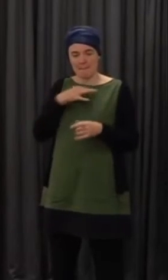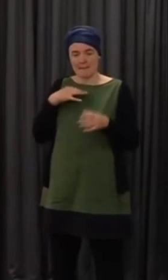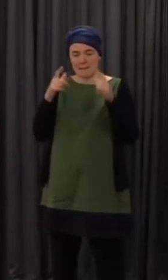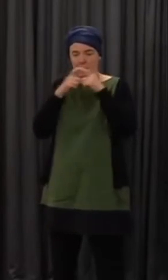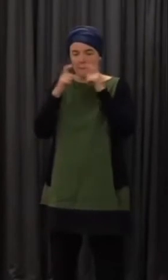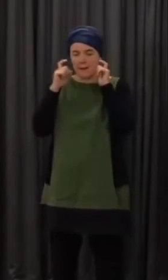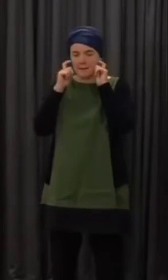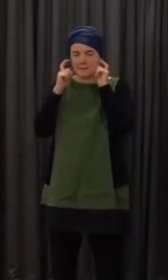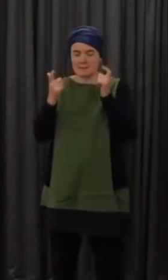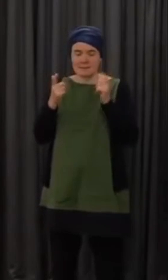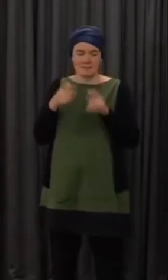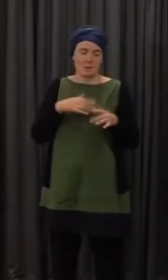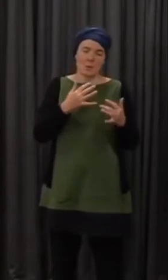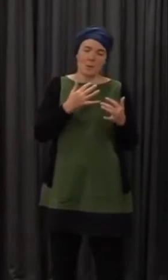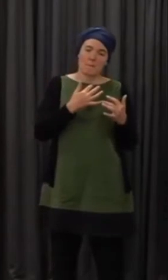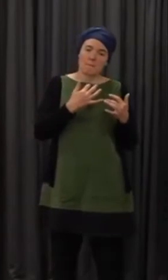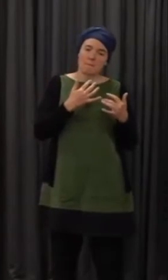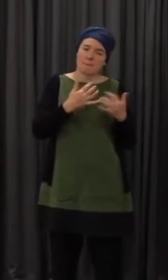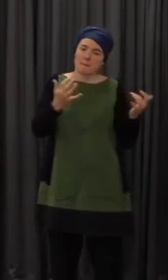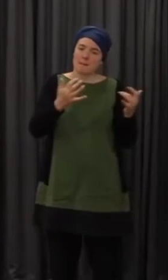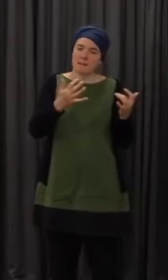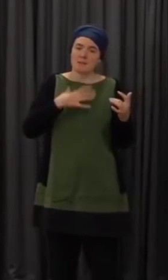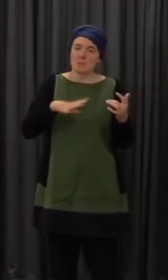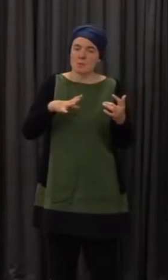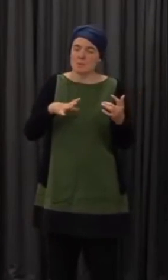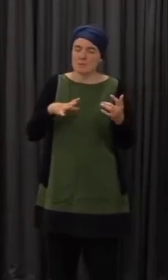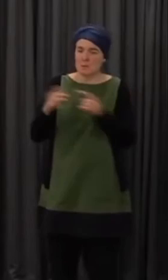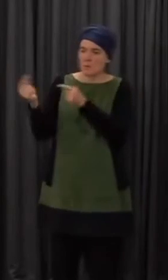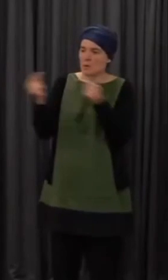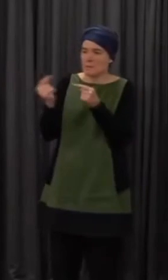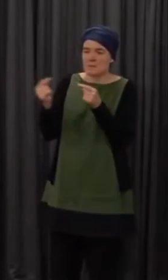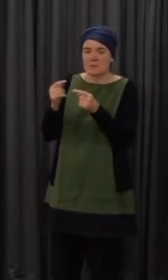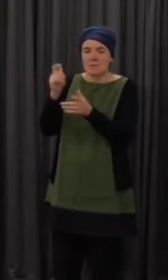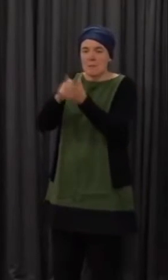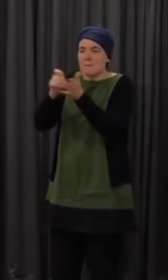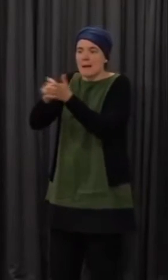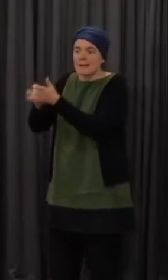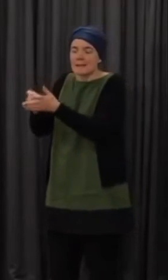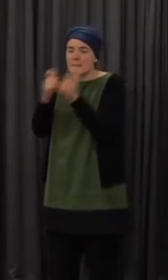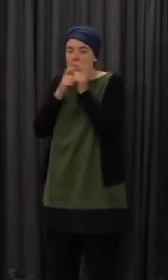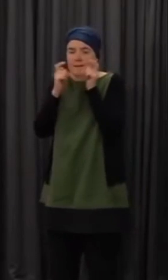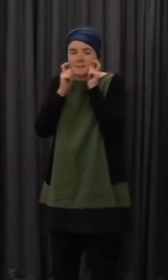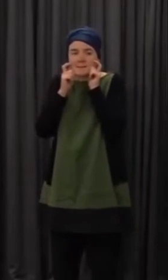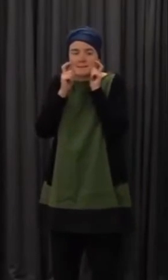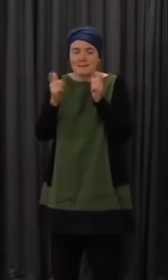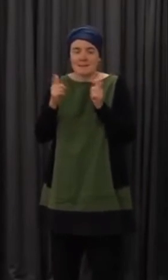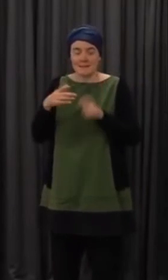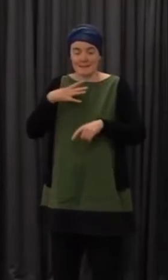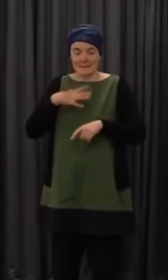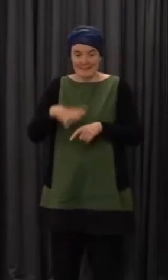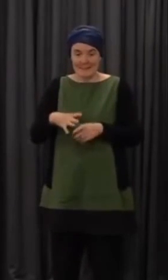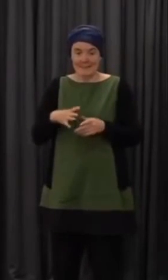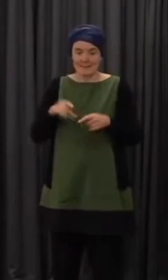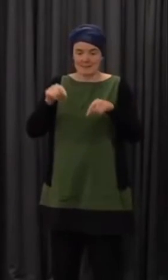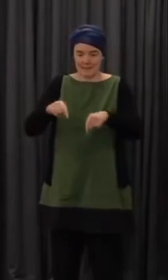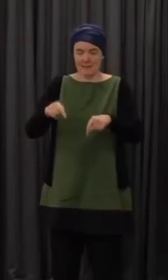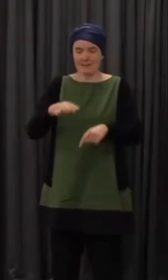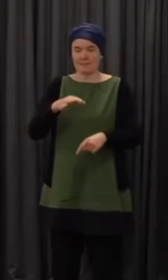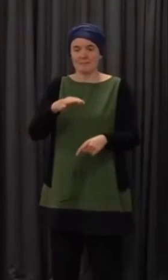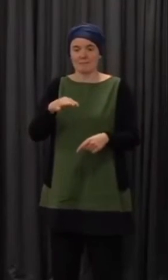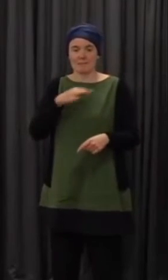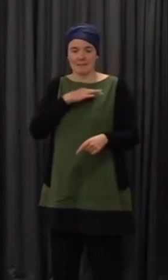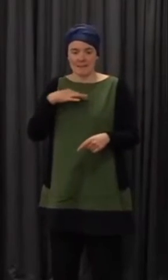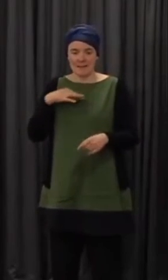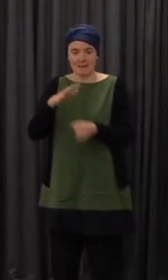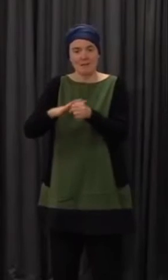public end up competing with the health service for the use of masks, which are needed in a clinical setting and for